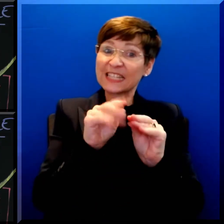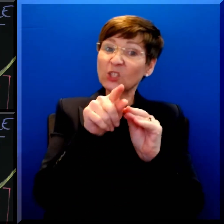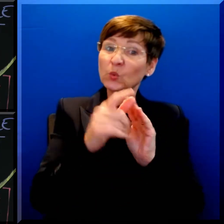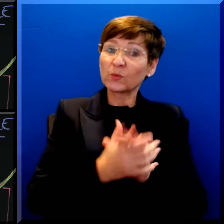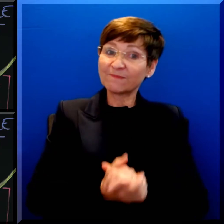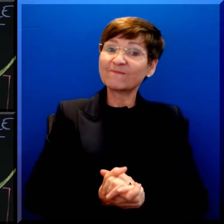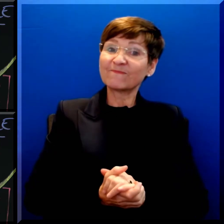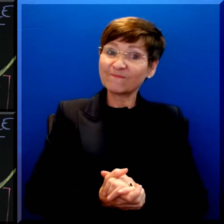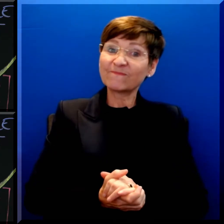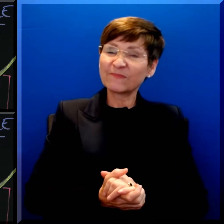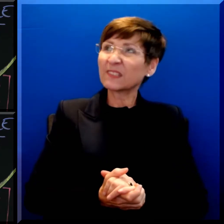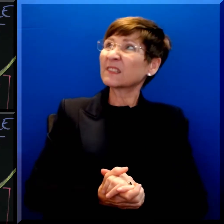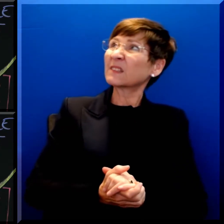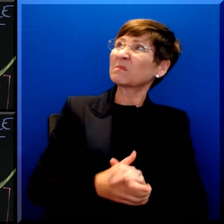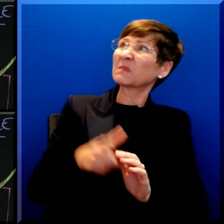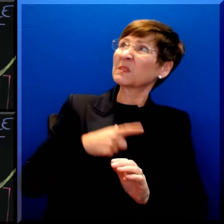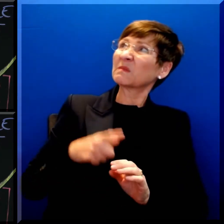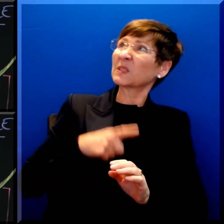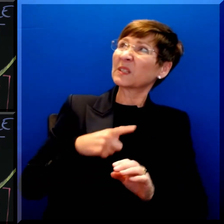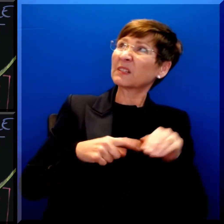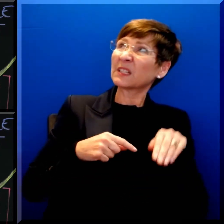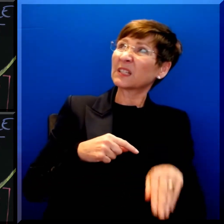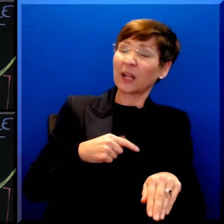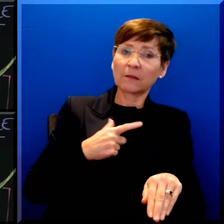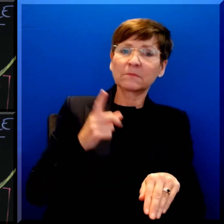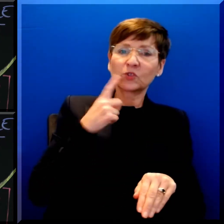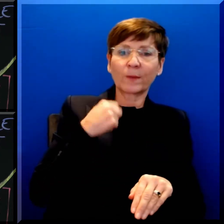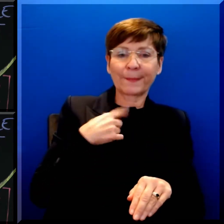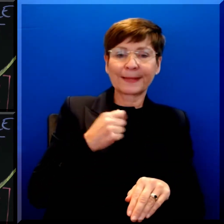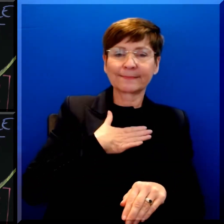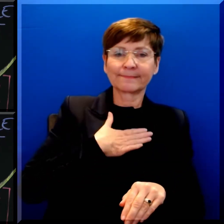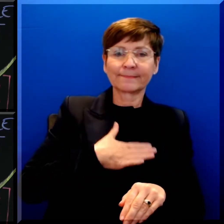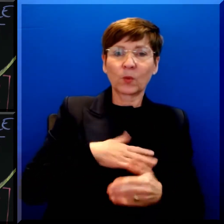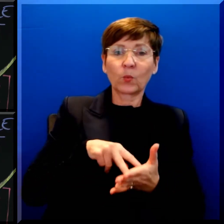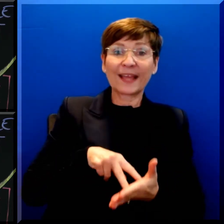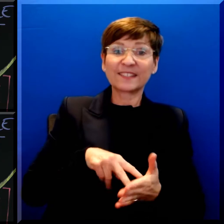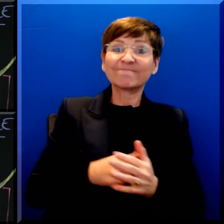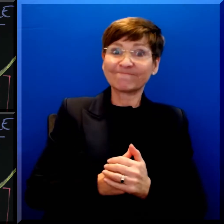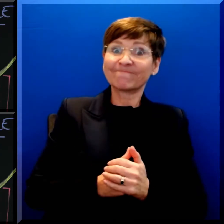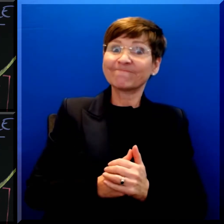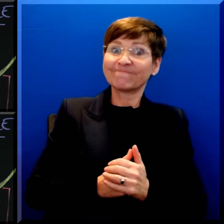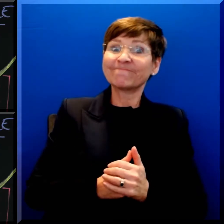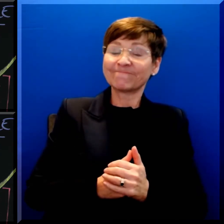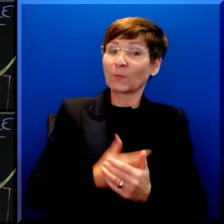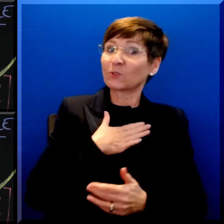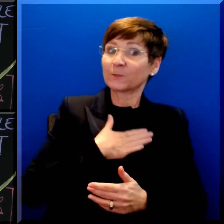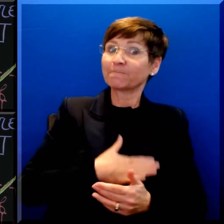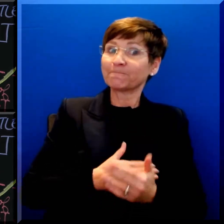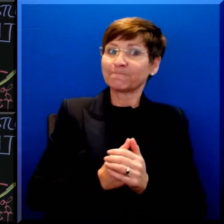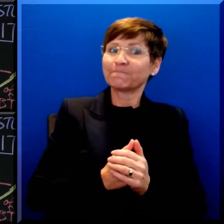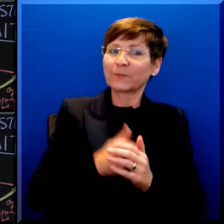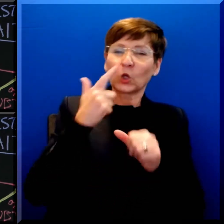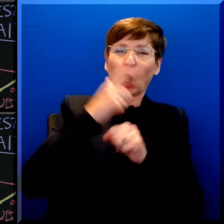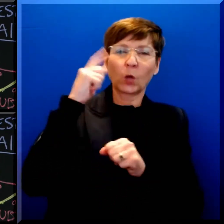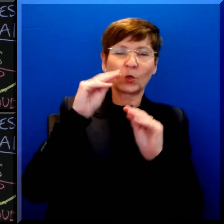to teach you something. And he enrolls us, whether we like it or not, in the school of waiting. Well, guys, class is in session. The truth is,